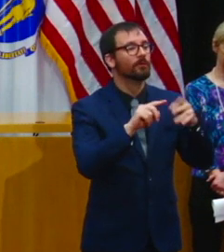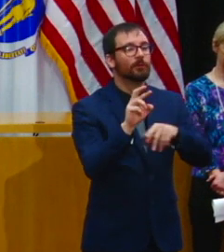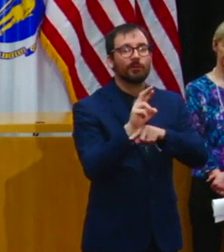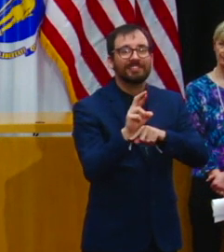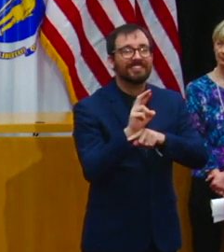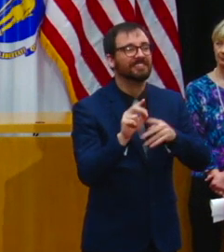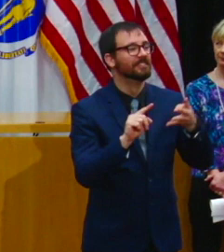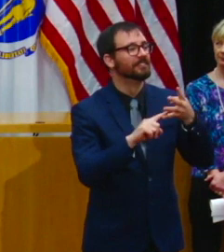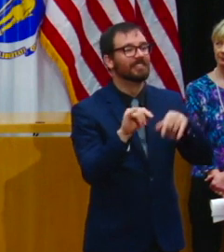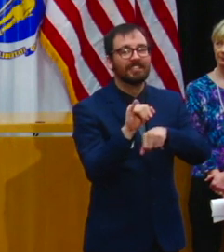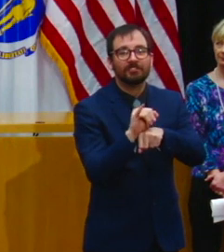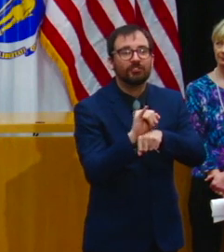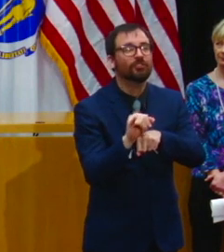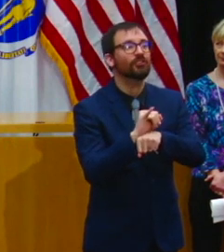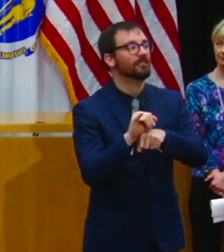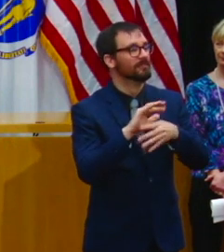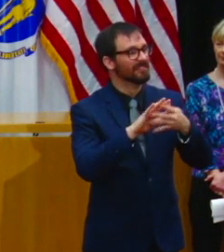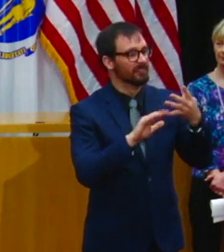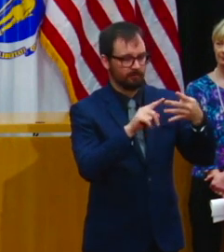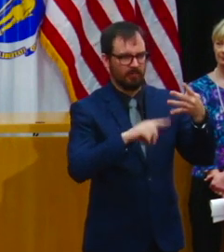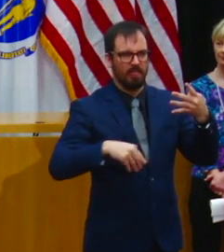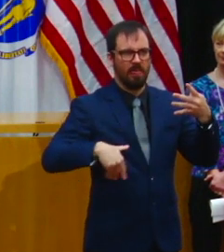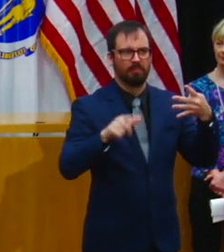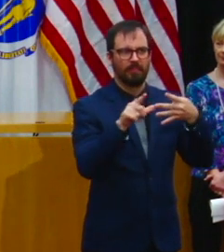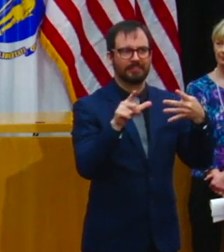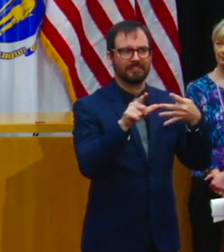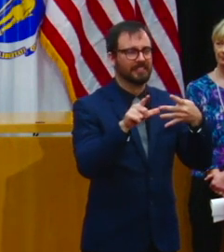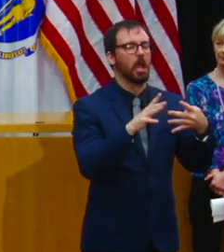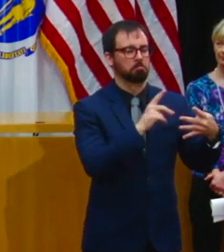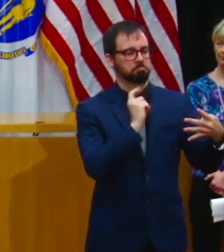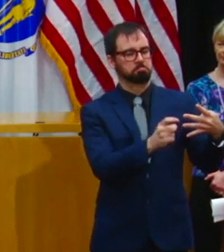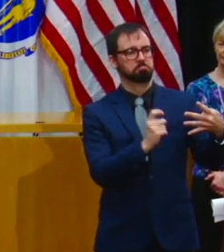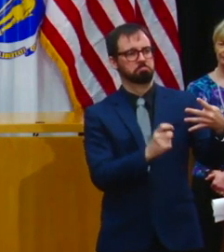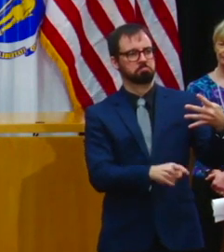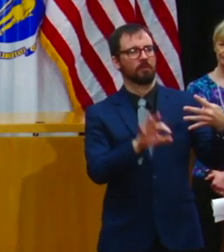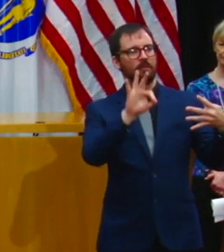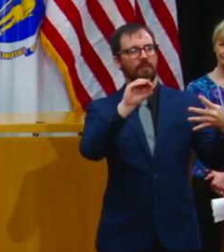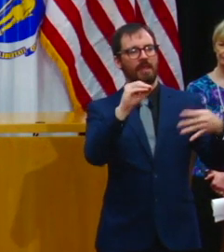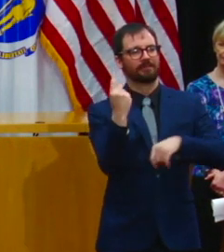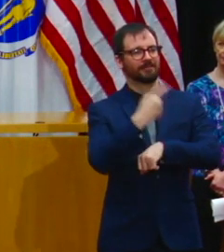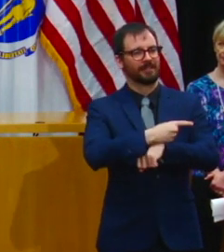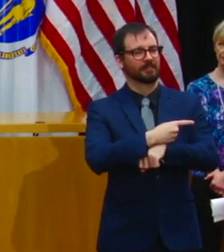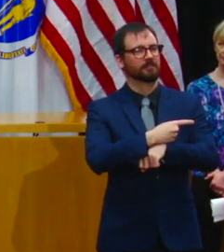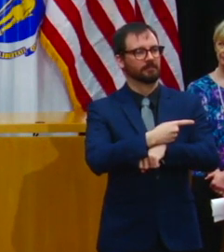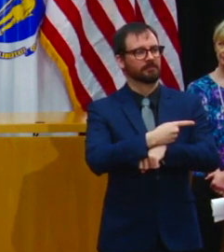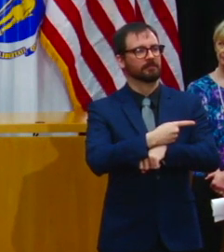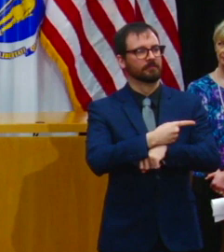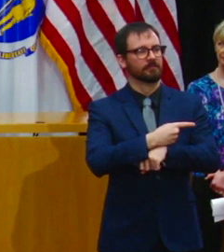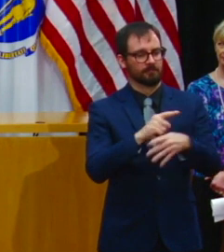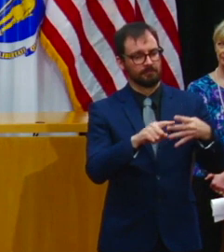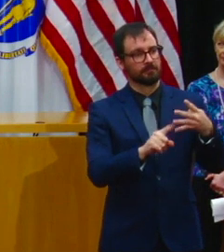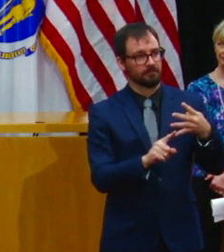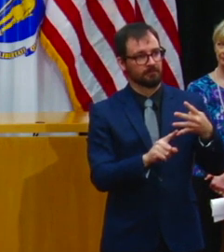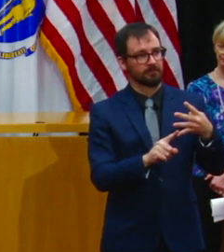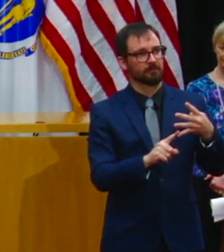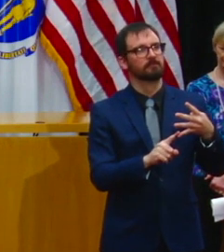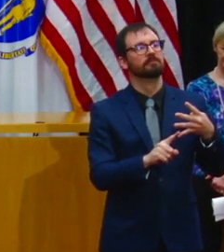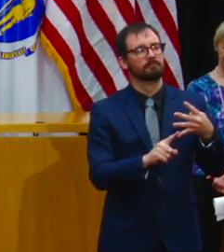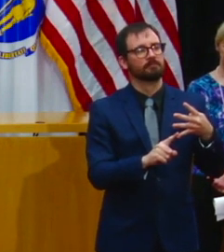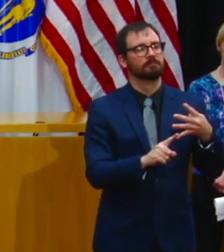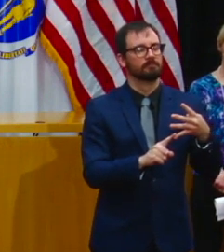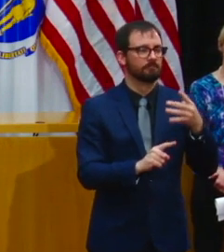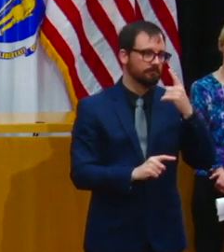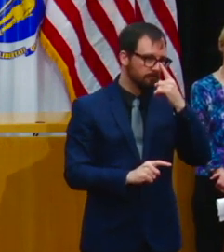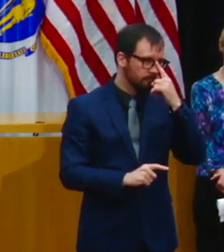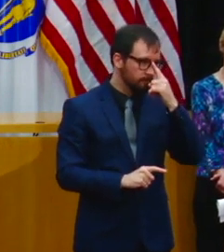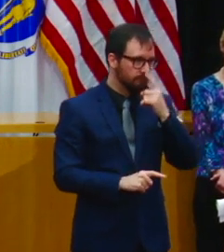or training program that's been approved by the board. To qualify for this license, residents can fill out an application which will be submitted by